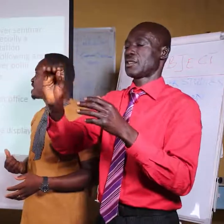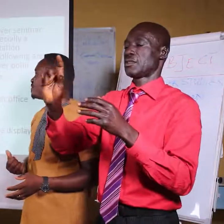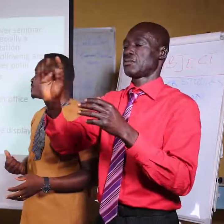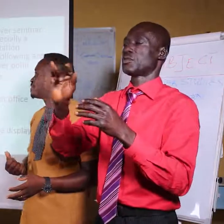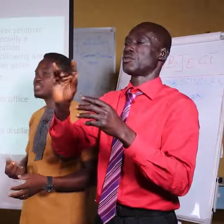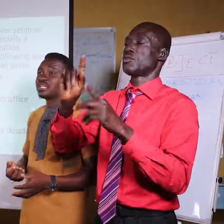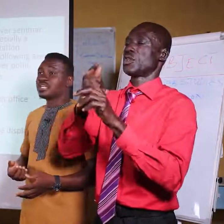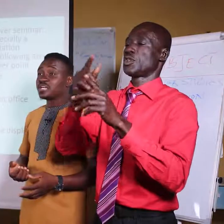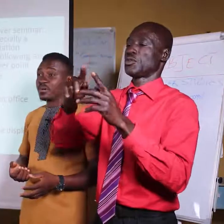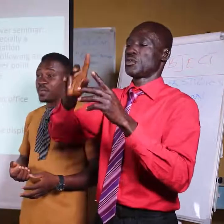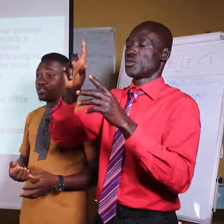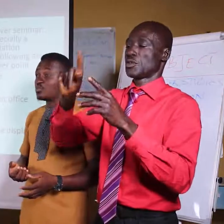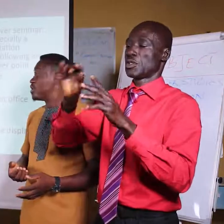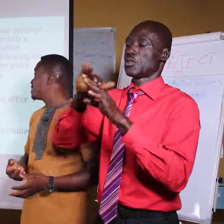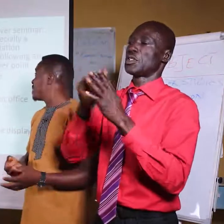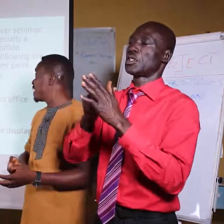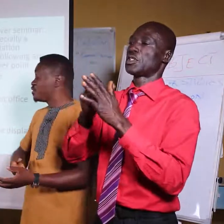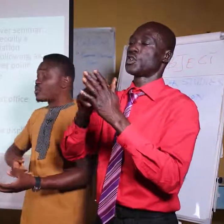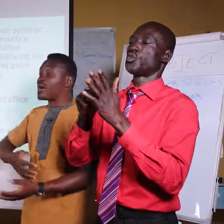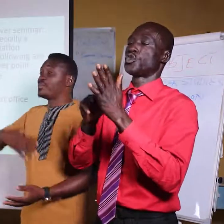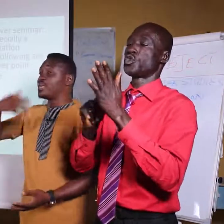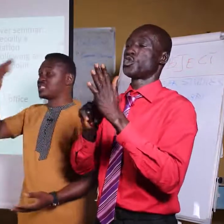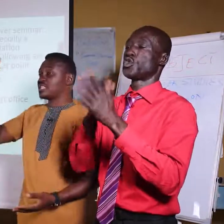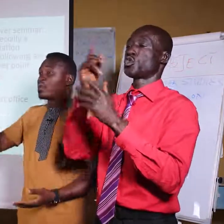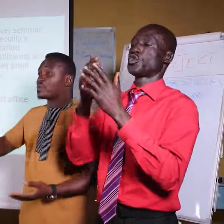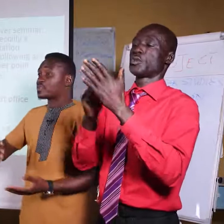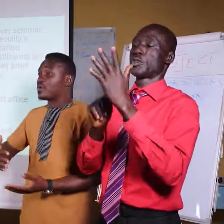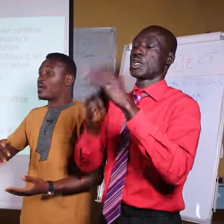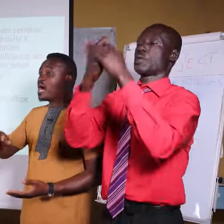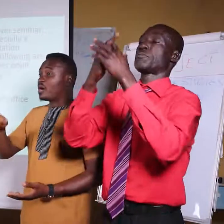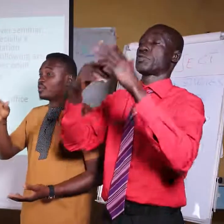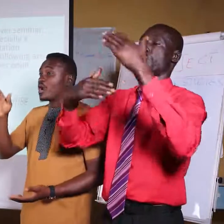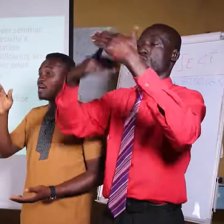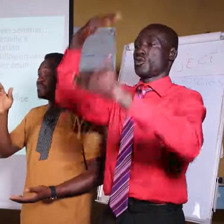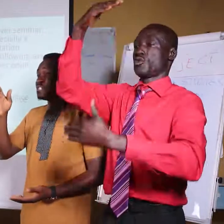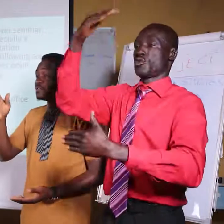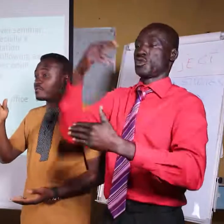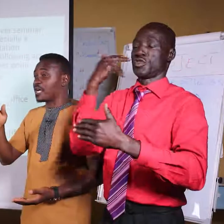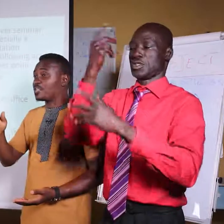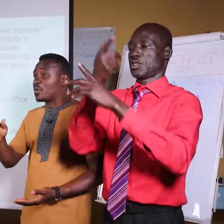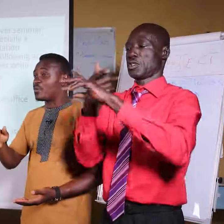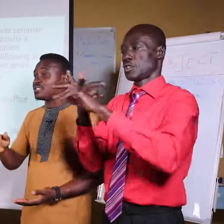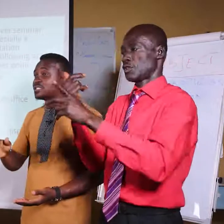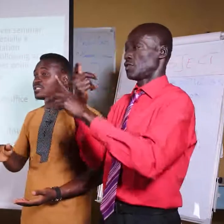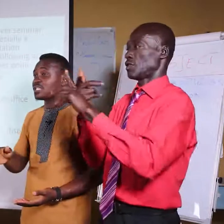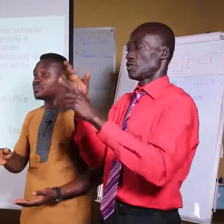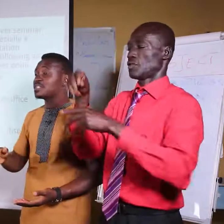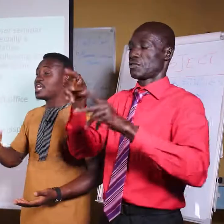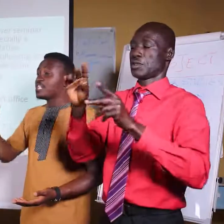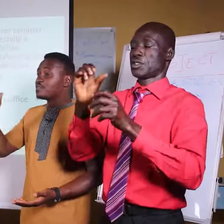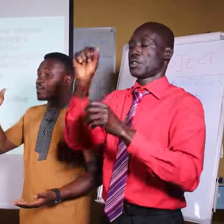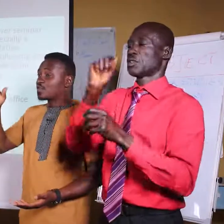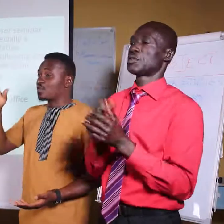on your Start button, the menu appears. It pops up, and you have different operating